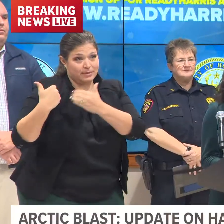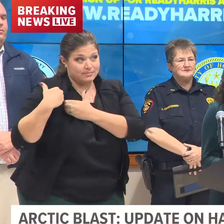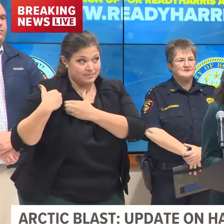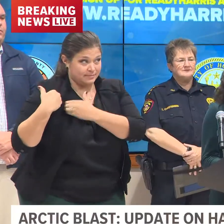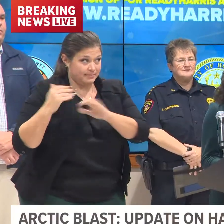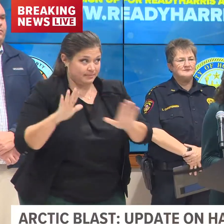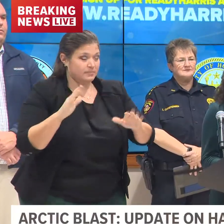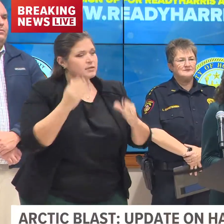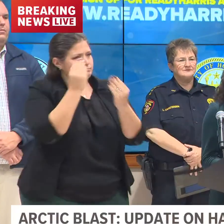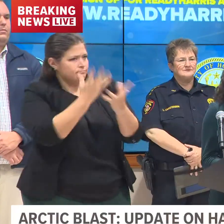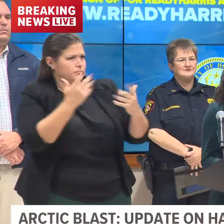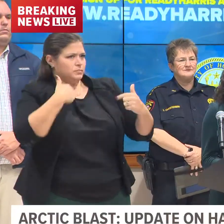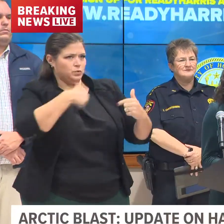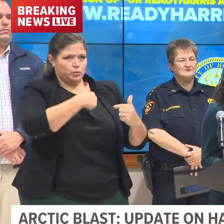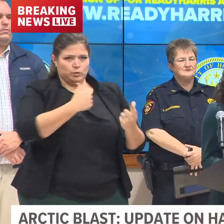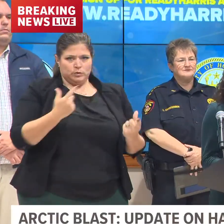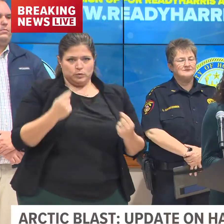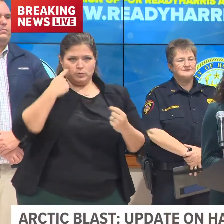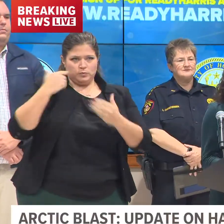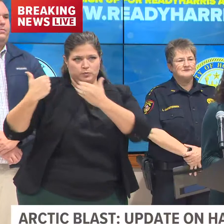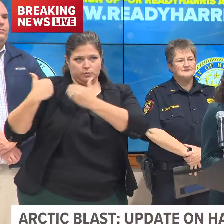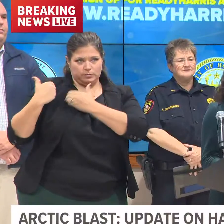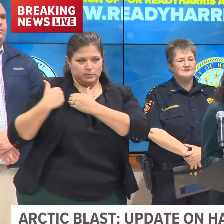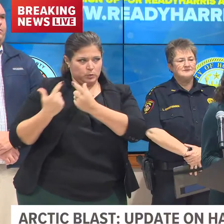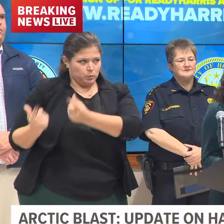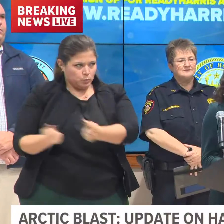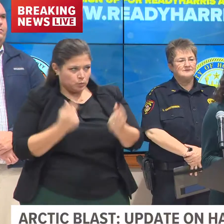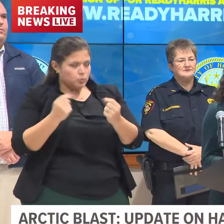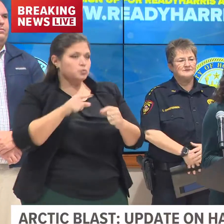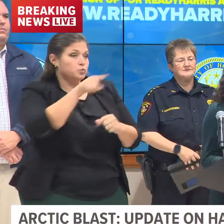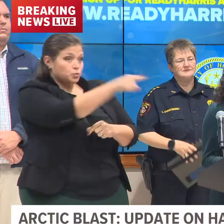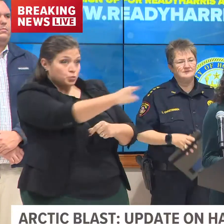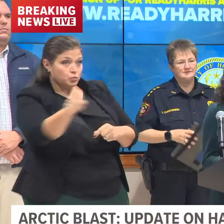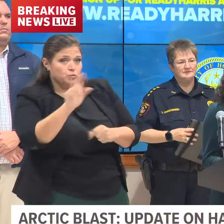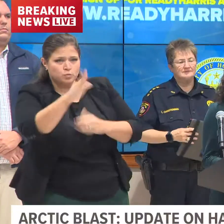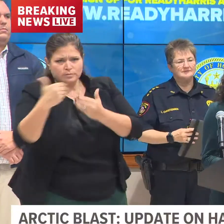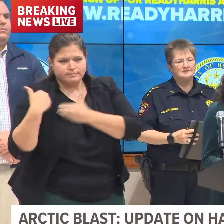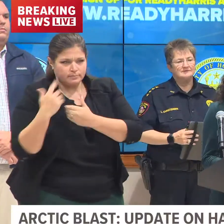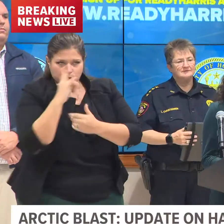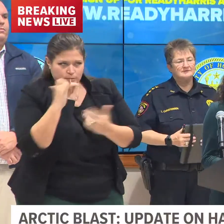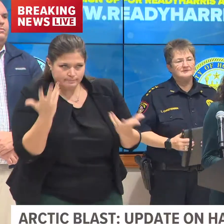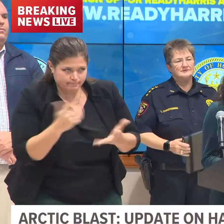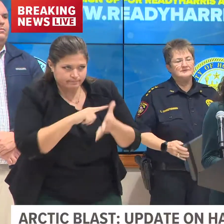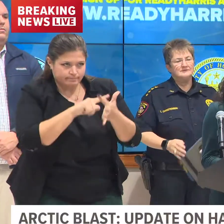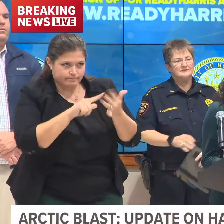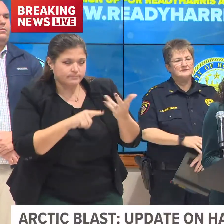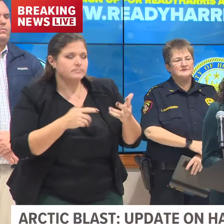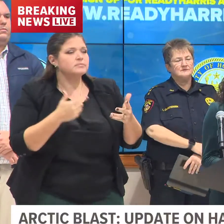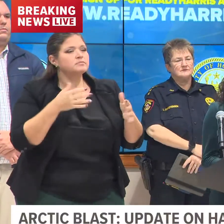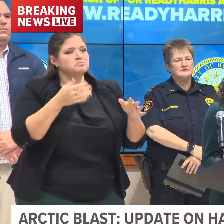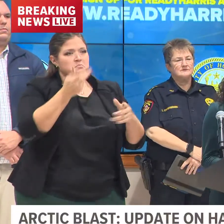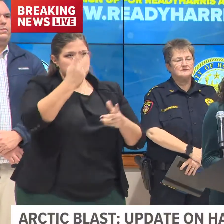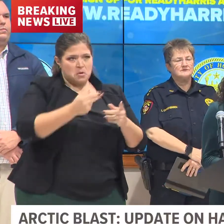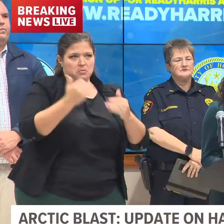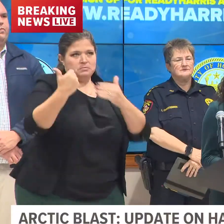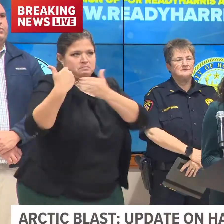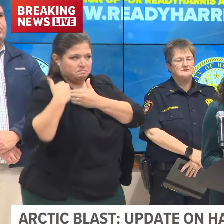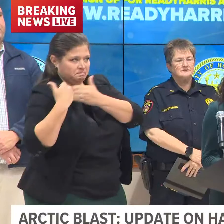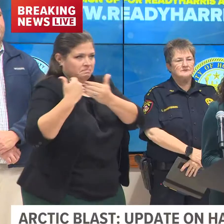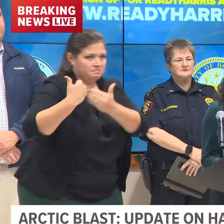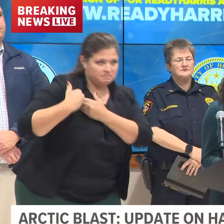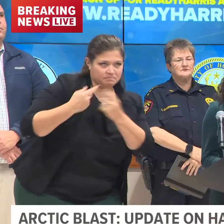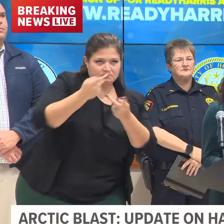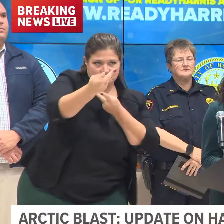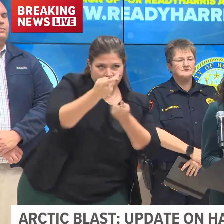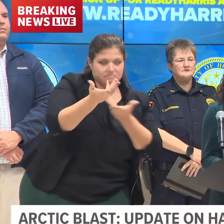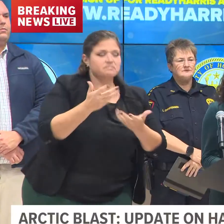prepare, what you can do to put our community in the best possible position so we can have a great holiday season. So